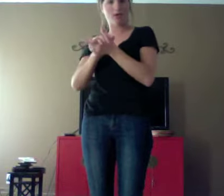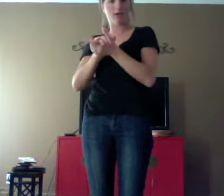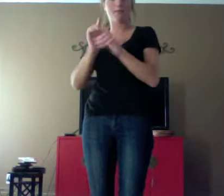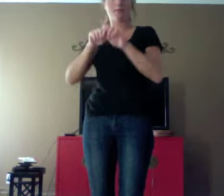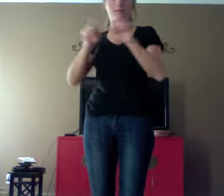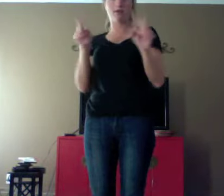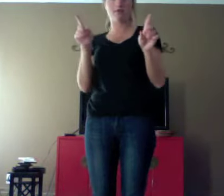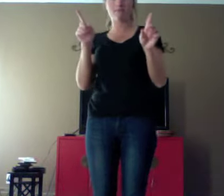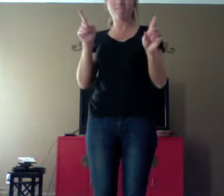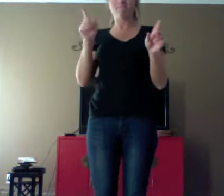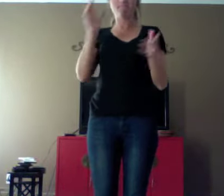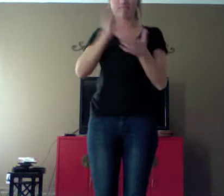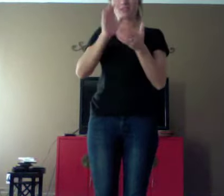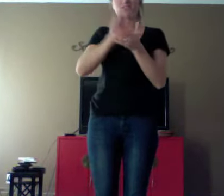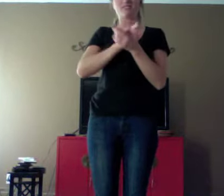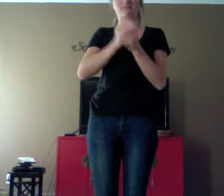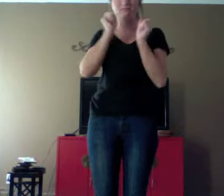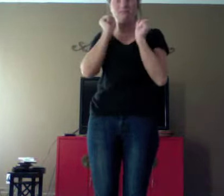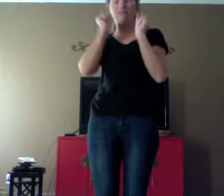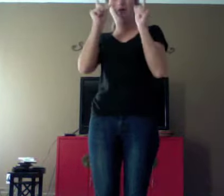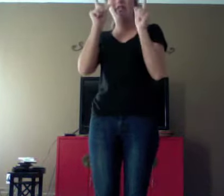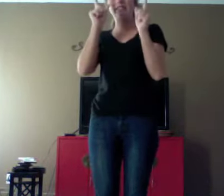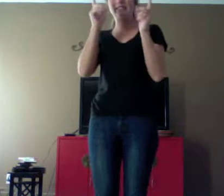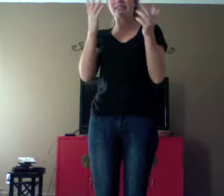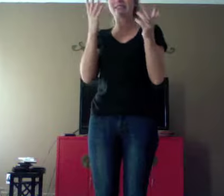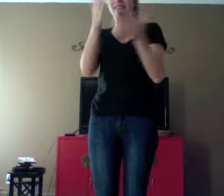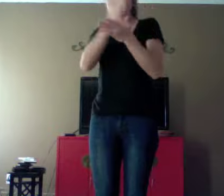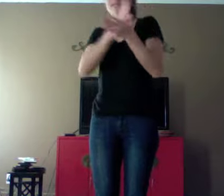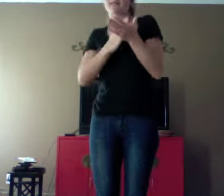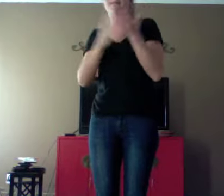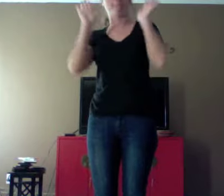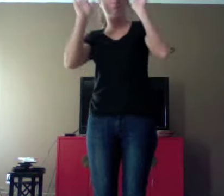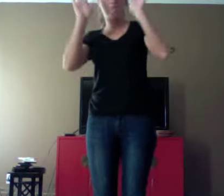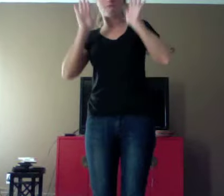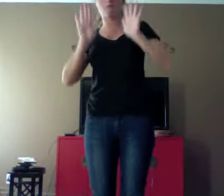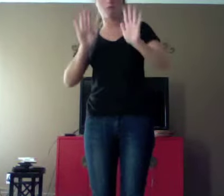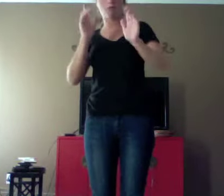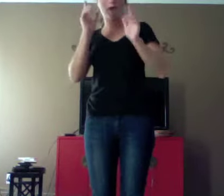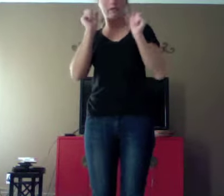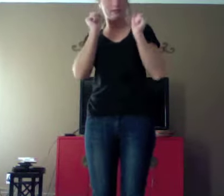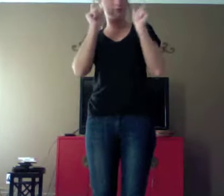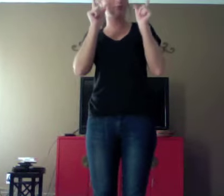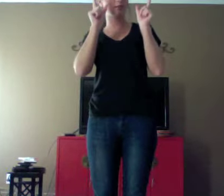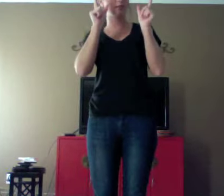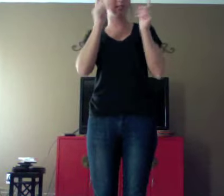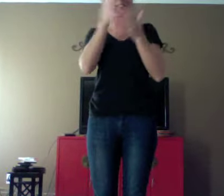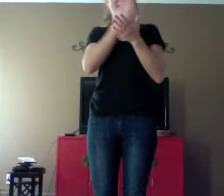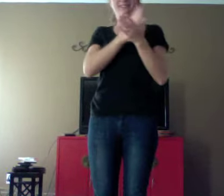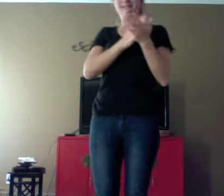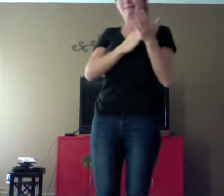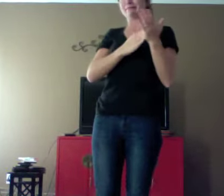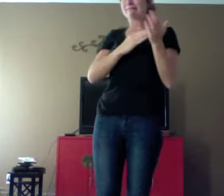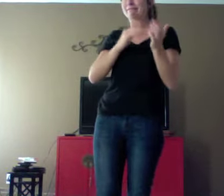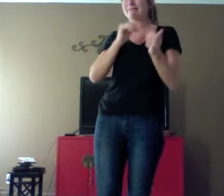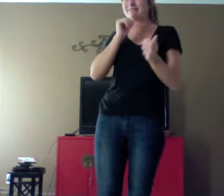are great surprises. And some are not so great. And when you get married, sometimes you find out, I didn't